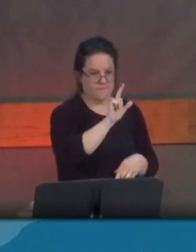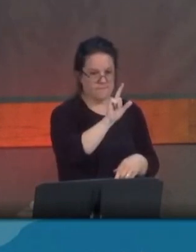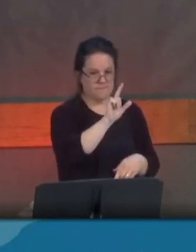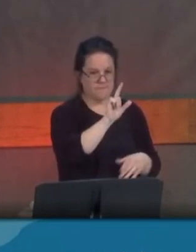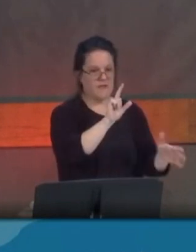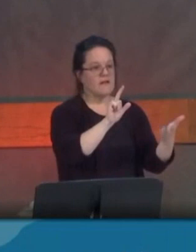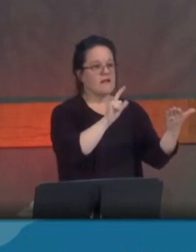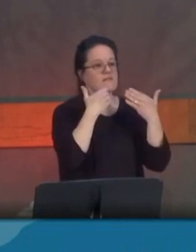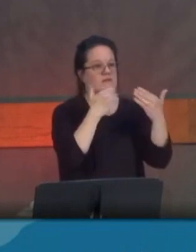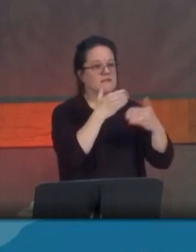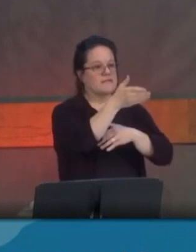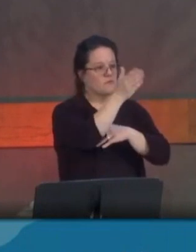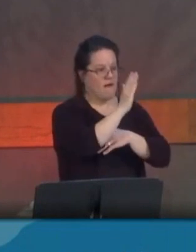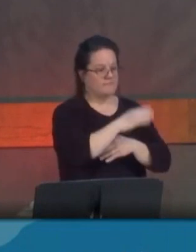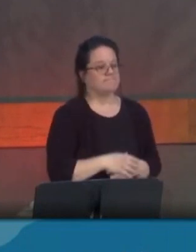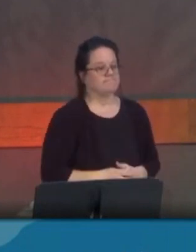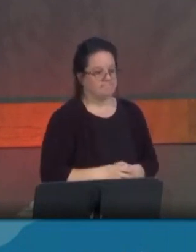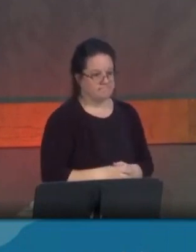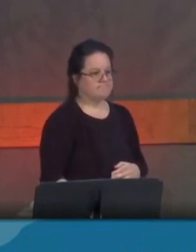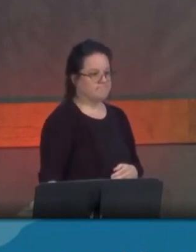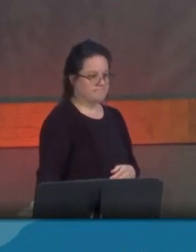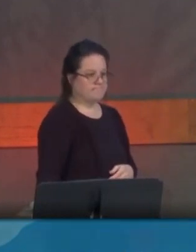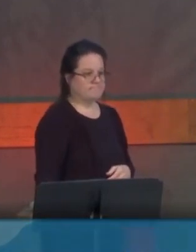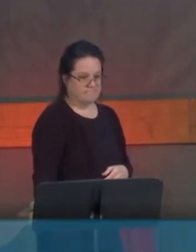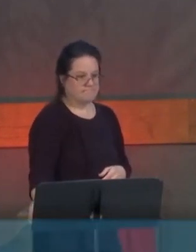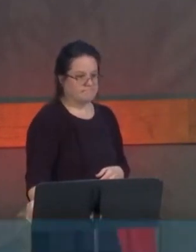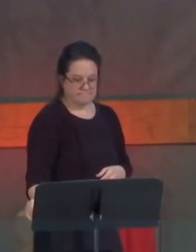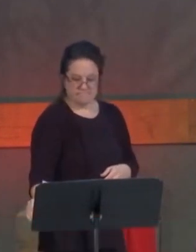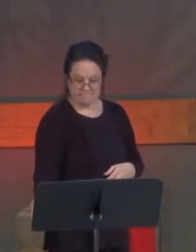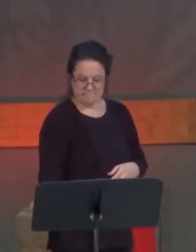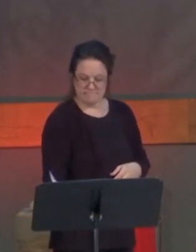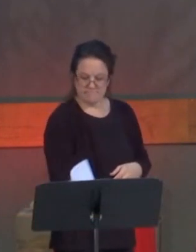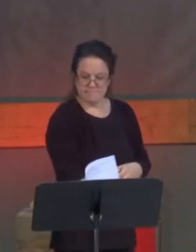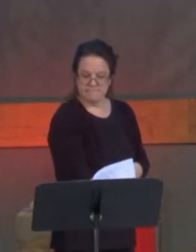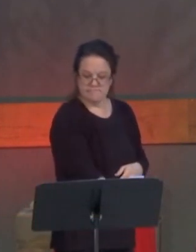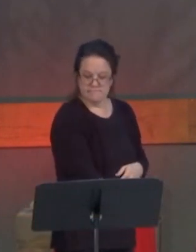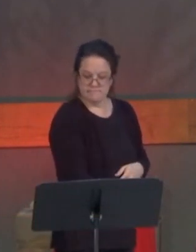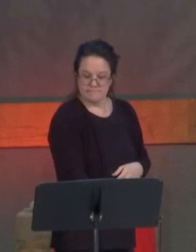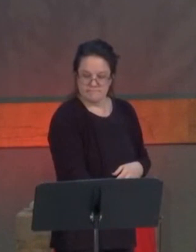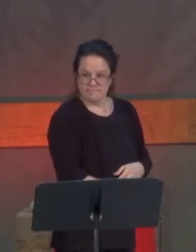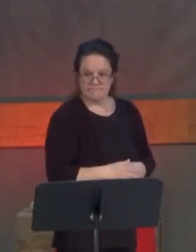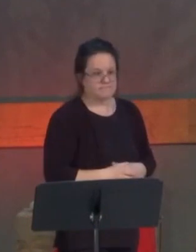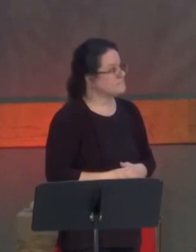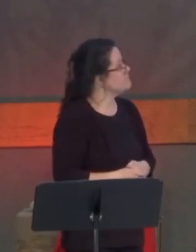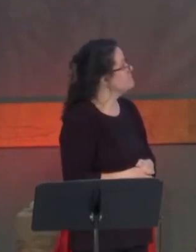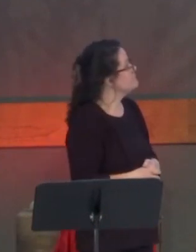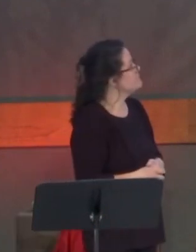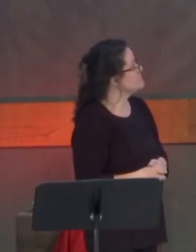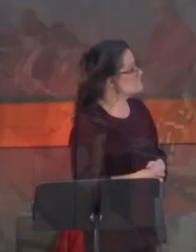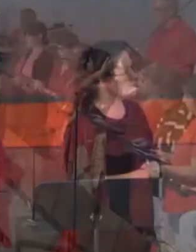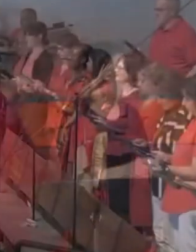She switched to English there at the end. Okay, cool. Not really, I don't know. What do you think? How